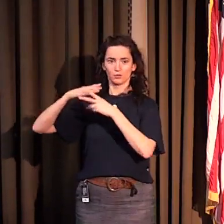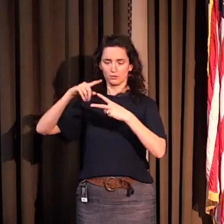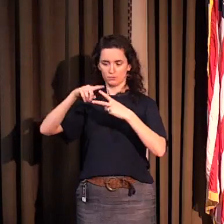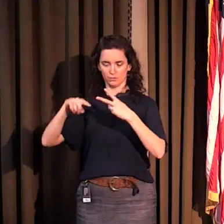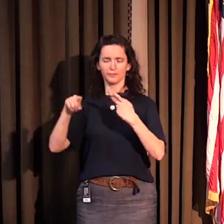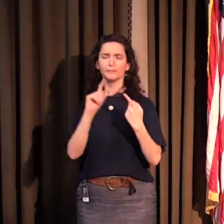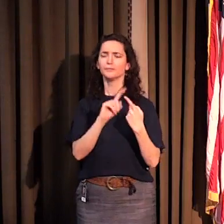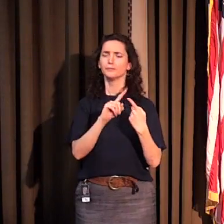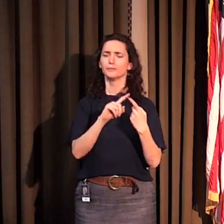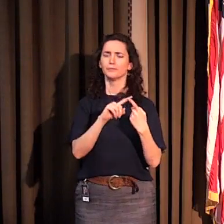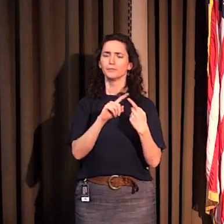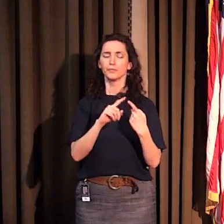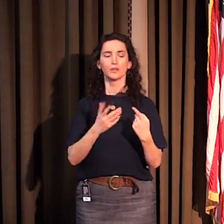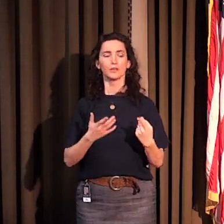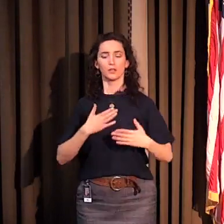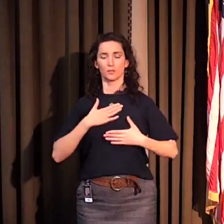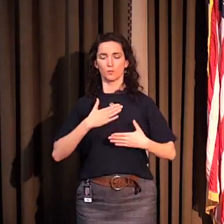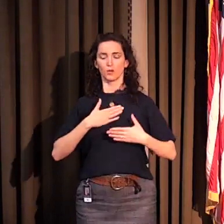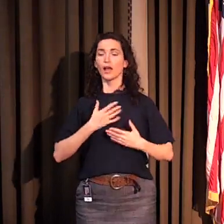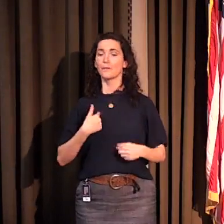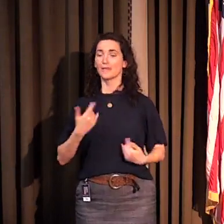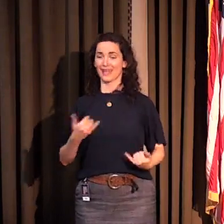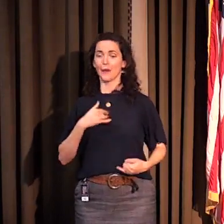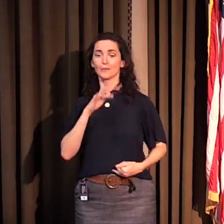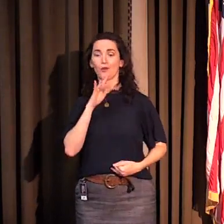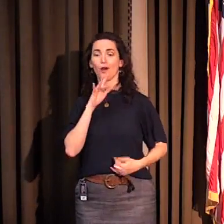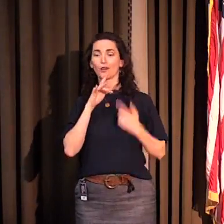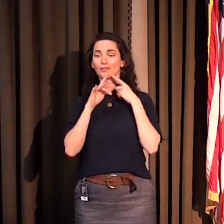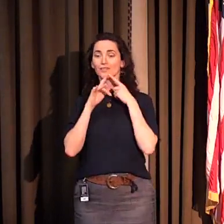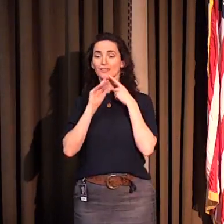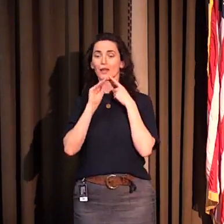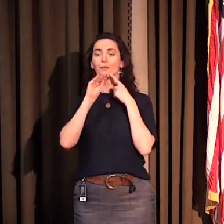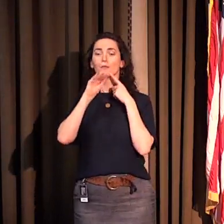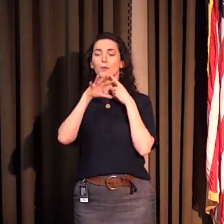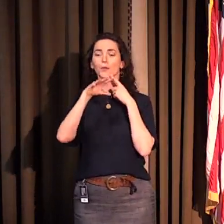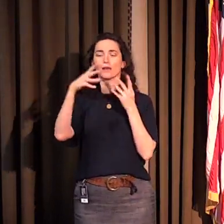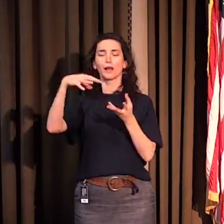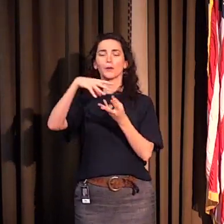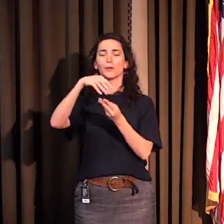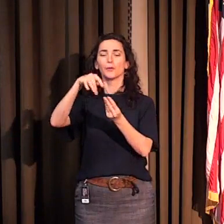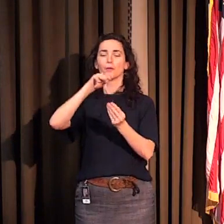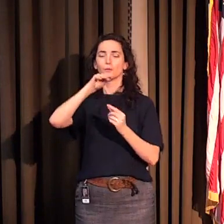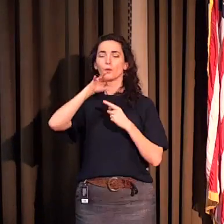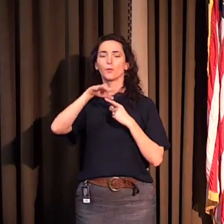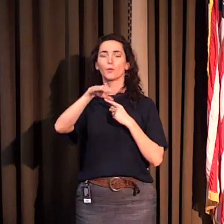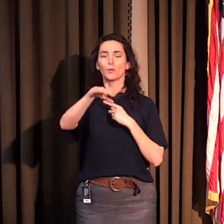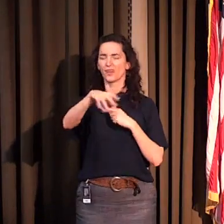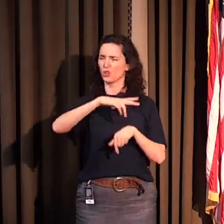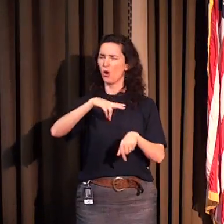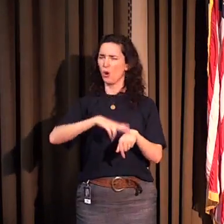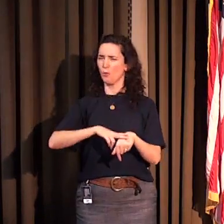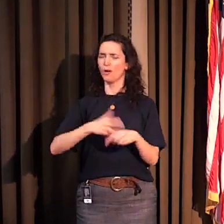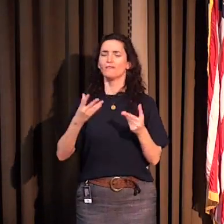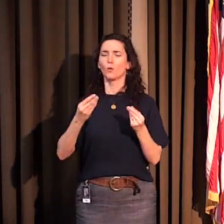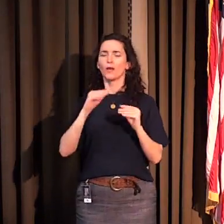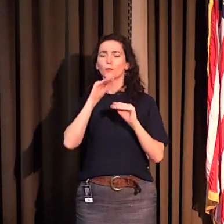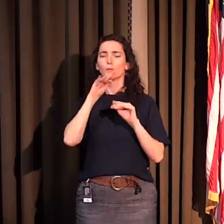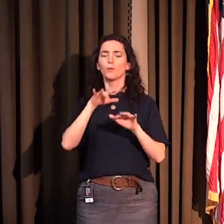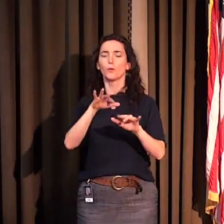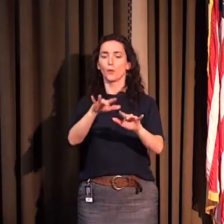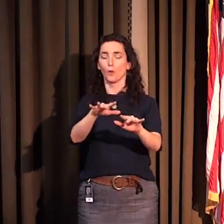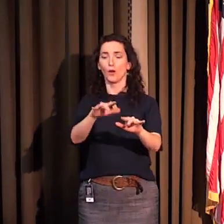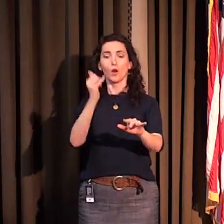about a respiratory plume. This is, when I'm talking right now, there's a respiratory plume going out. That's normal. When I wear a mask, any